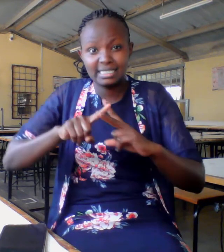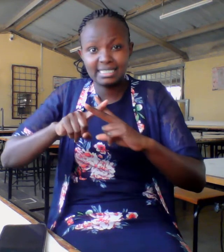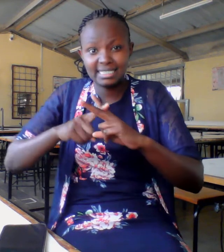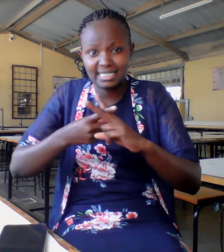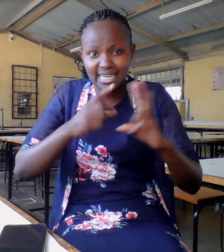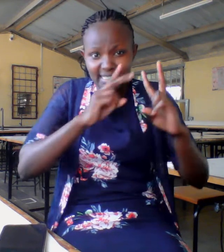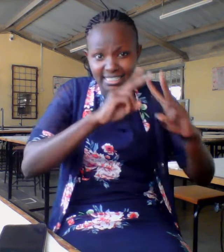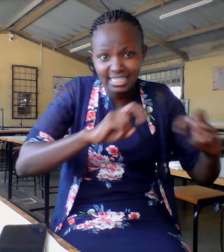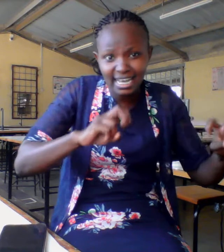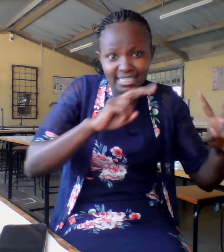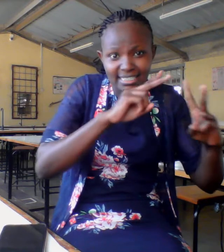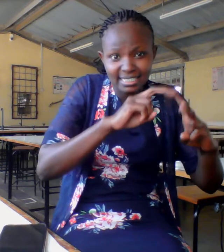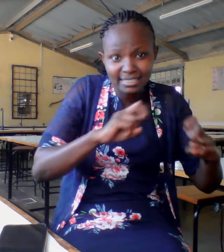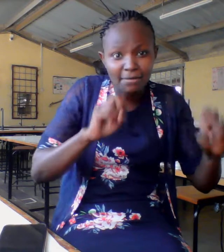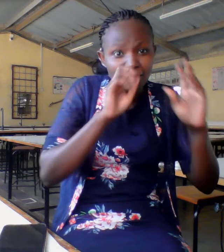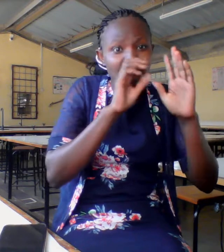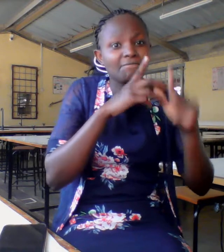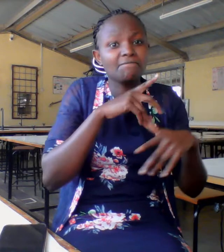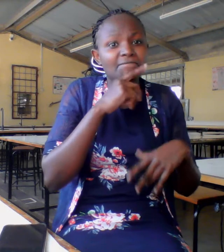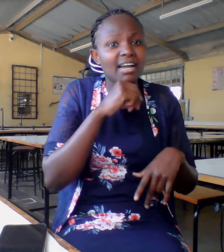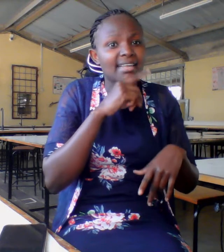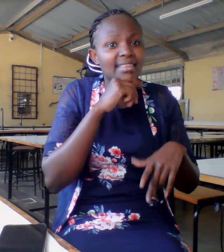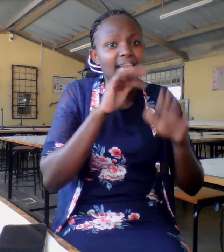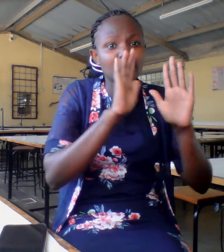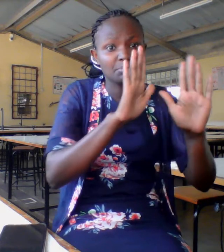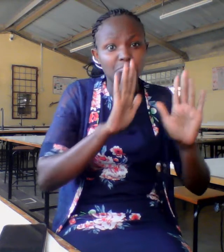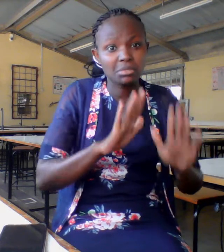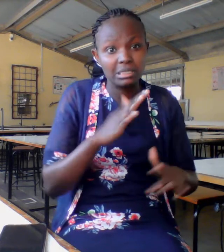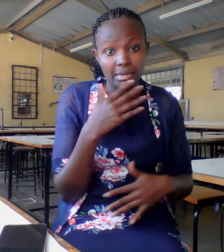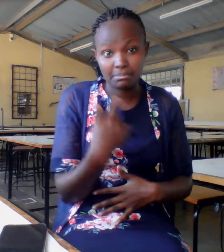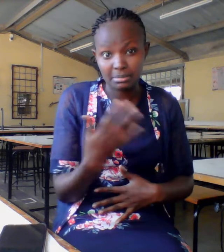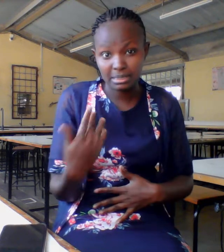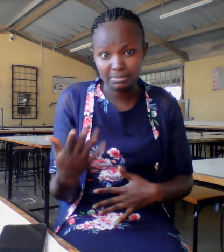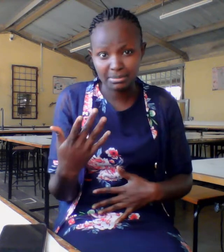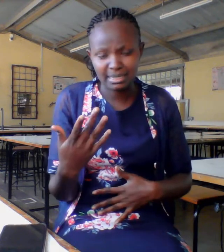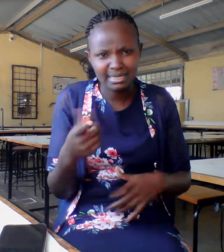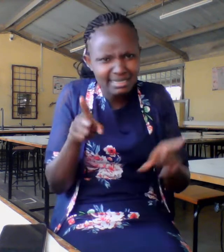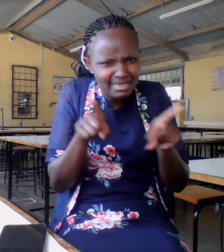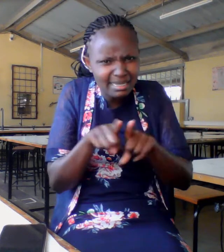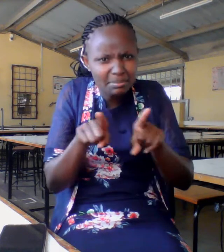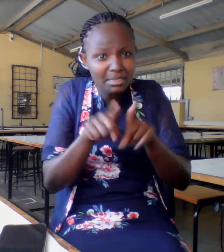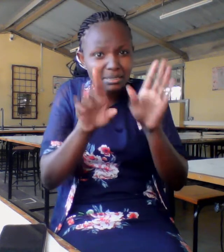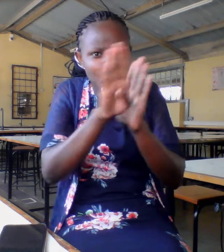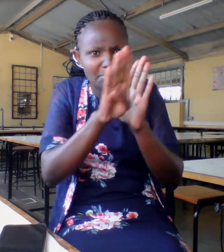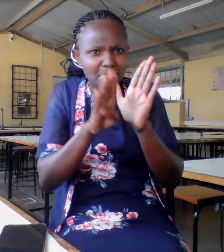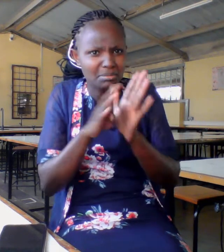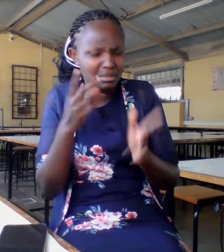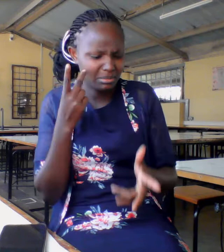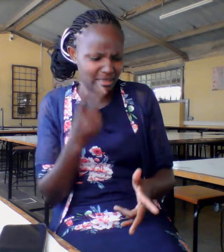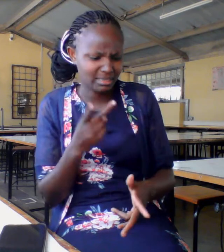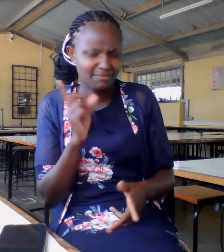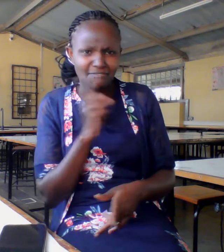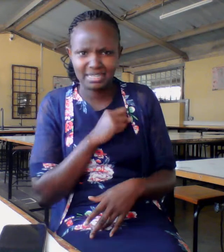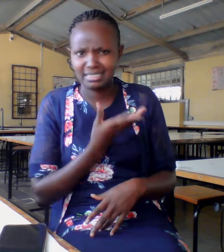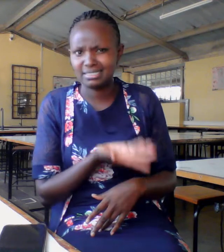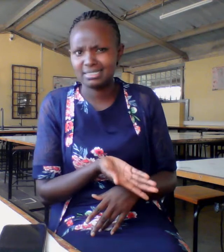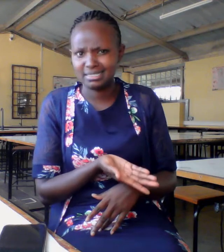father's important papers, and he saw that still new Bible, just as he